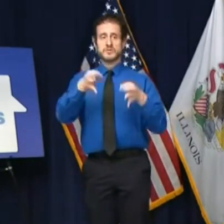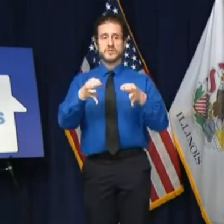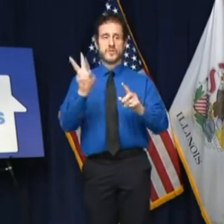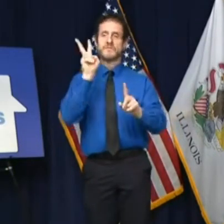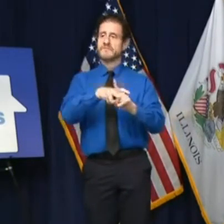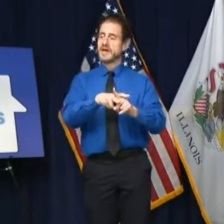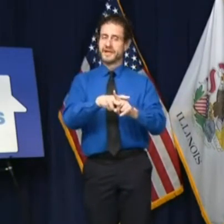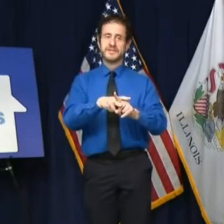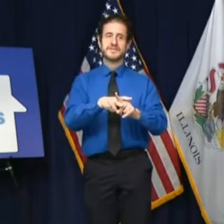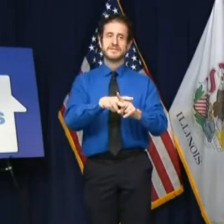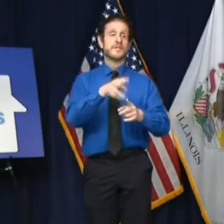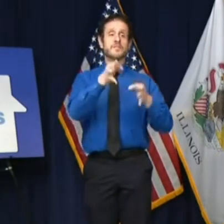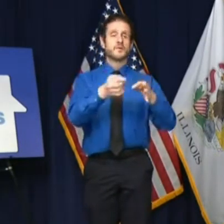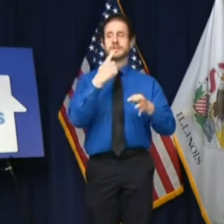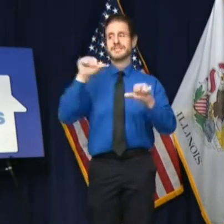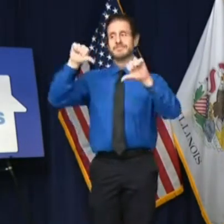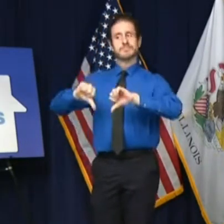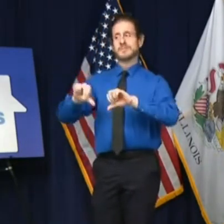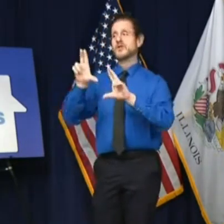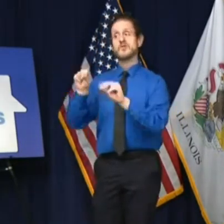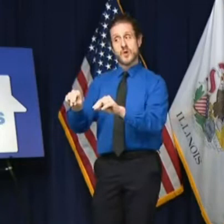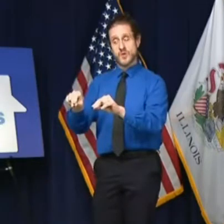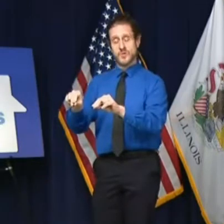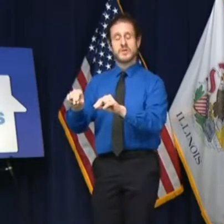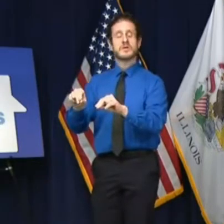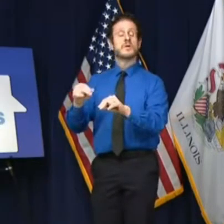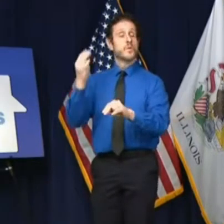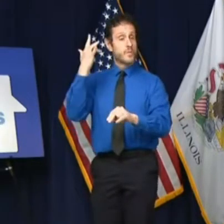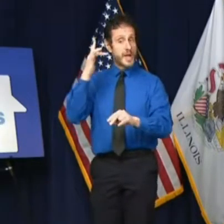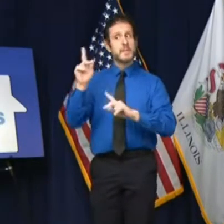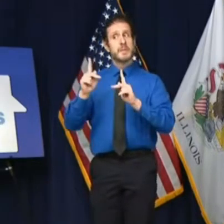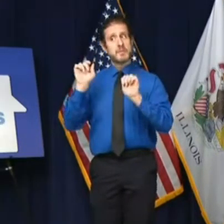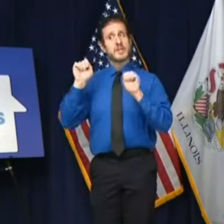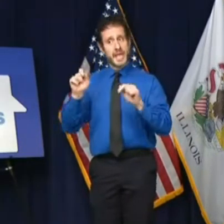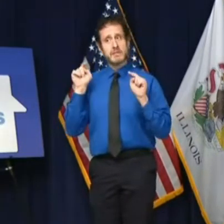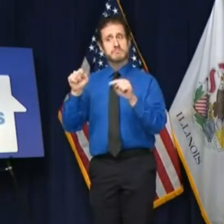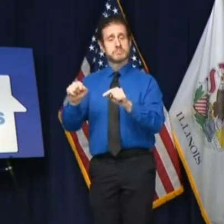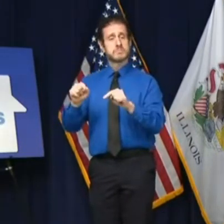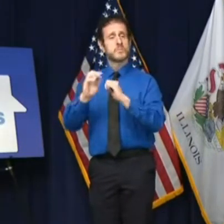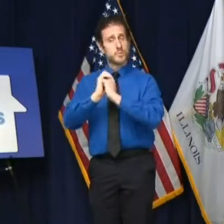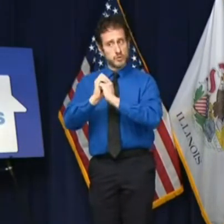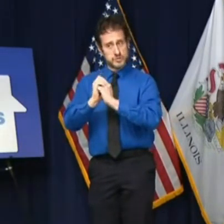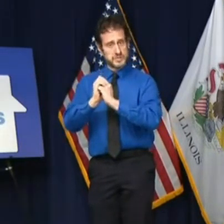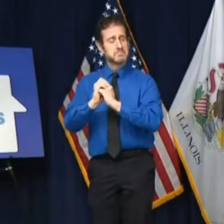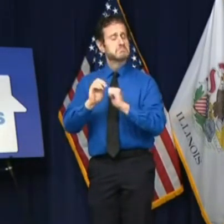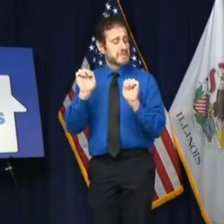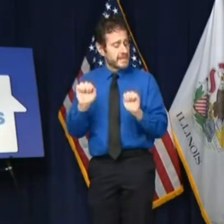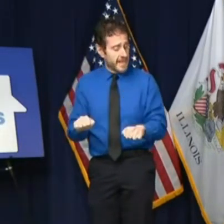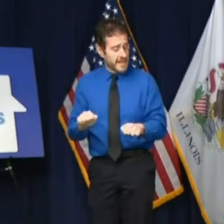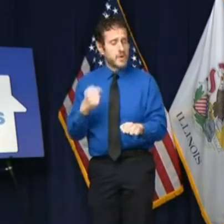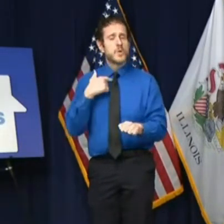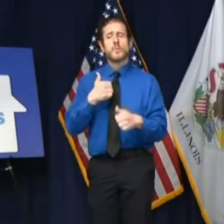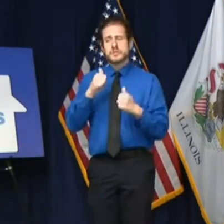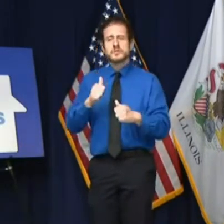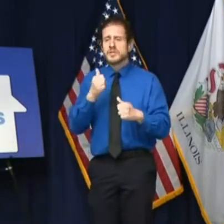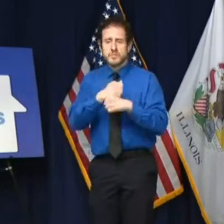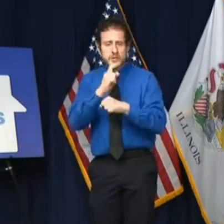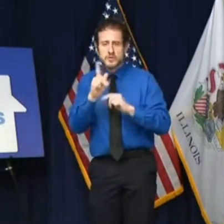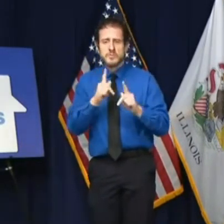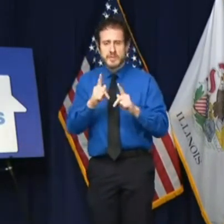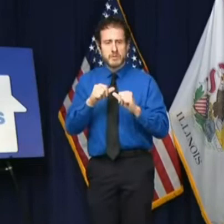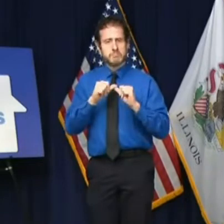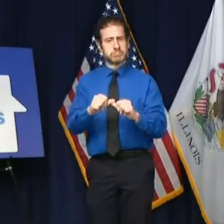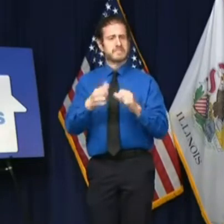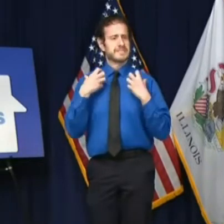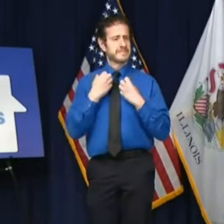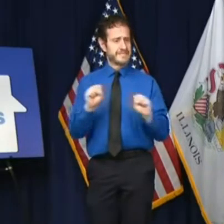failed, and it's because people do have the ability to worship. And we're trying simply to keep people safe during this